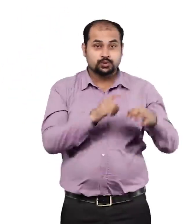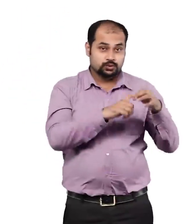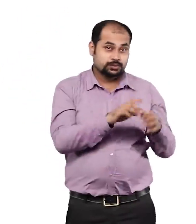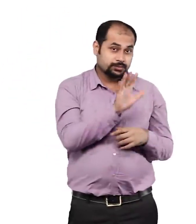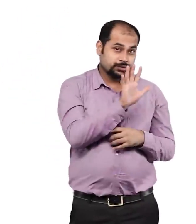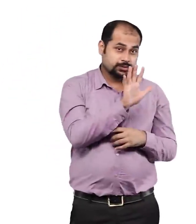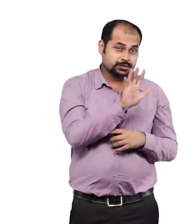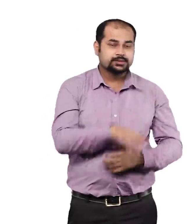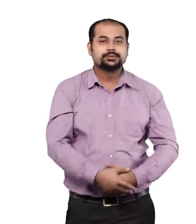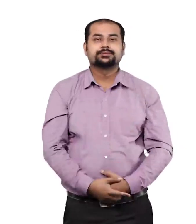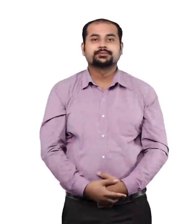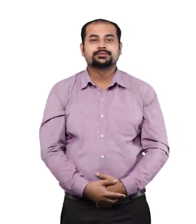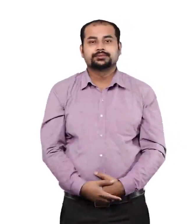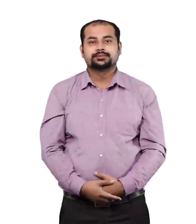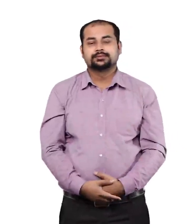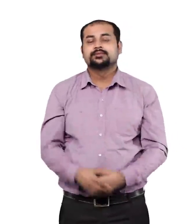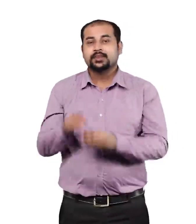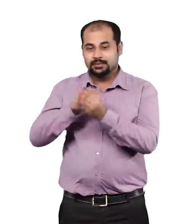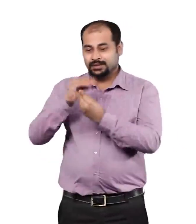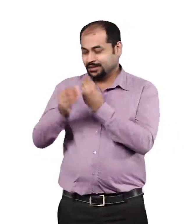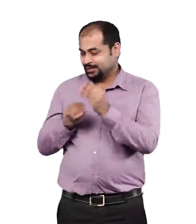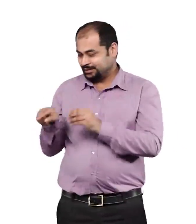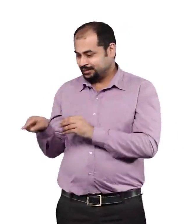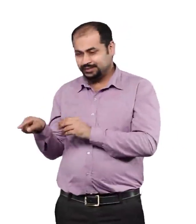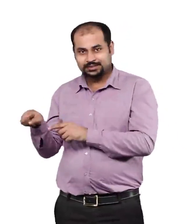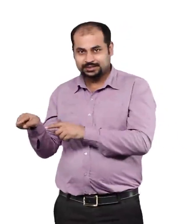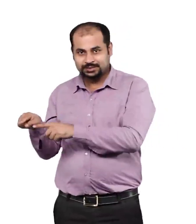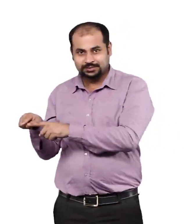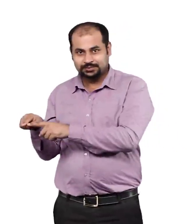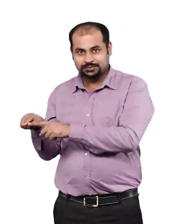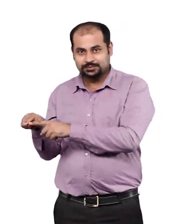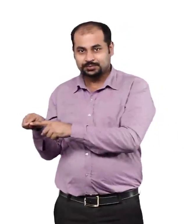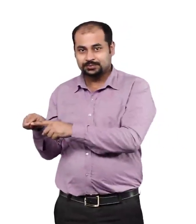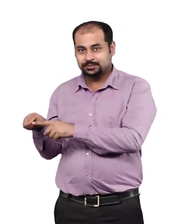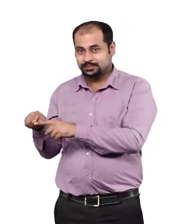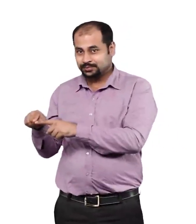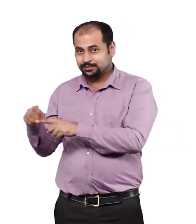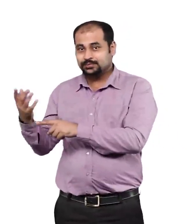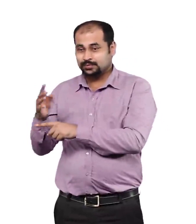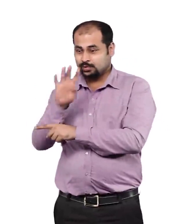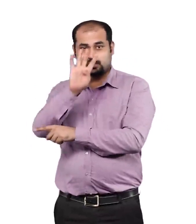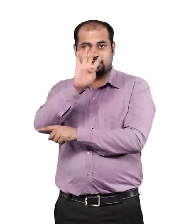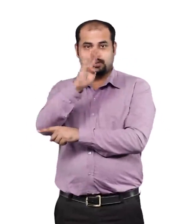Question 5. Draw a bird 4 fingers away from the banana.